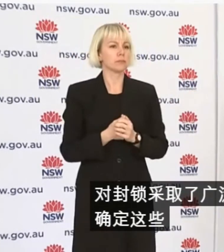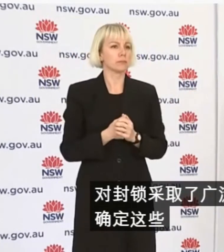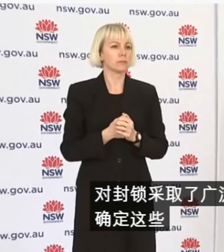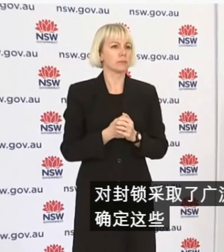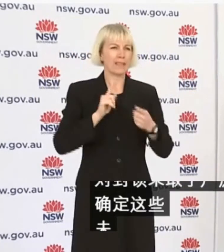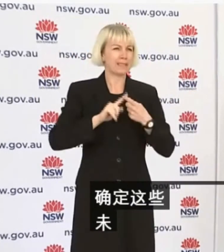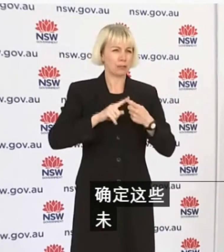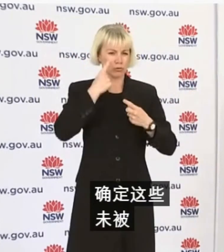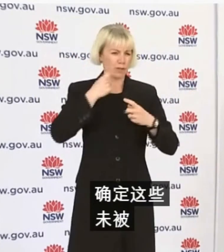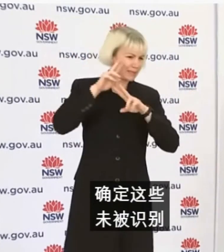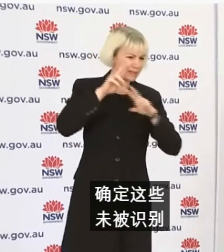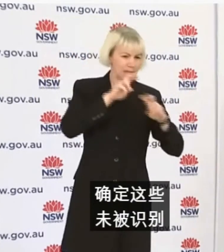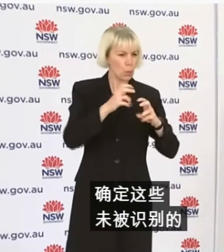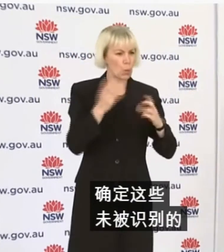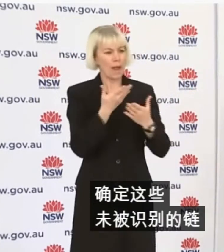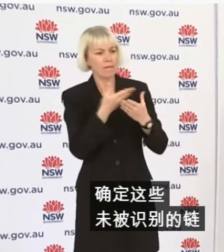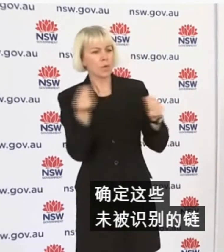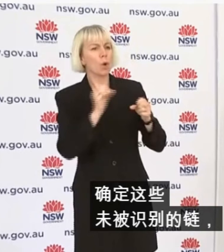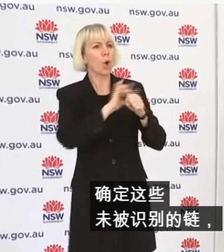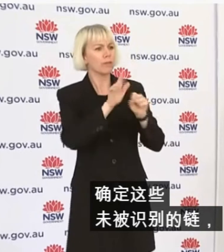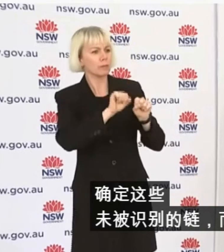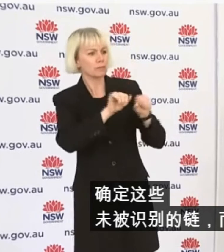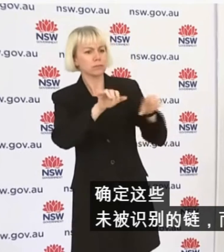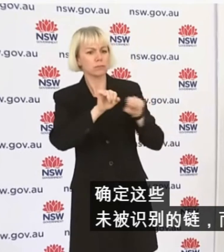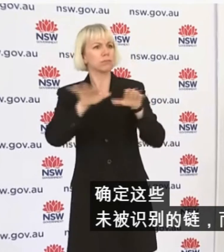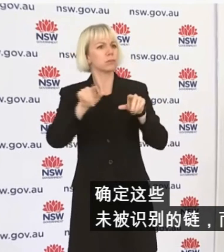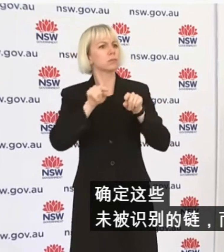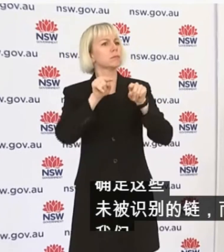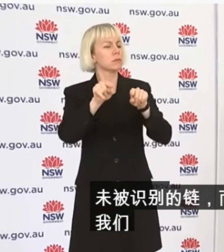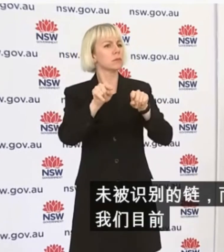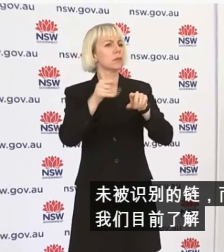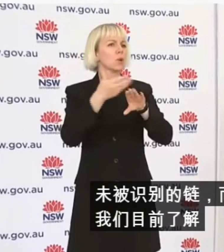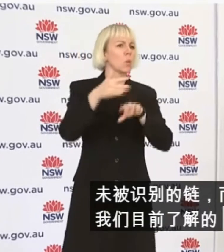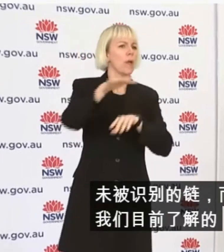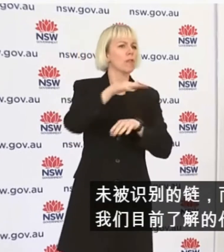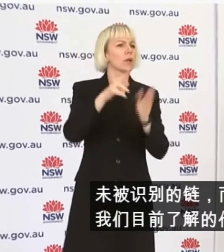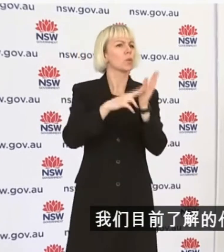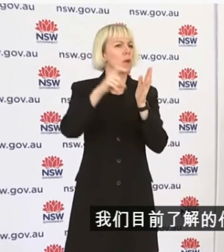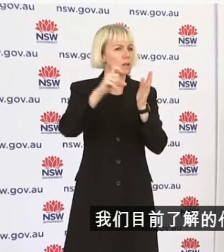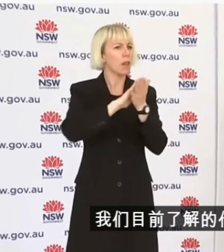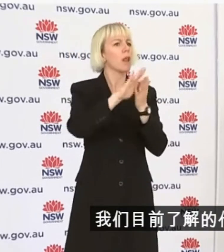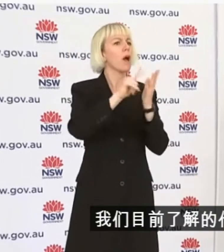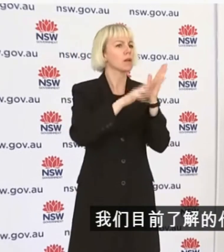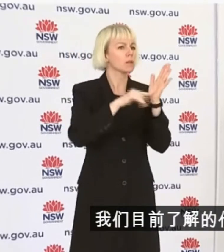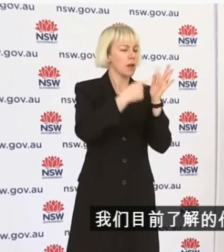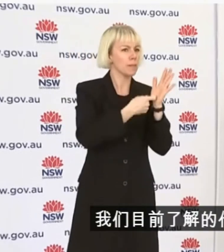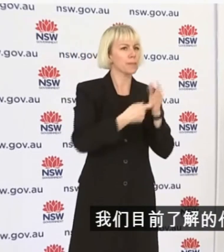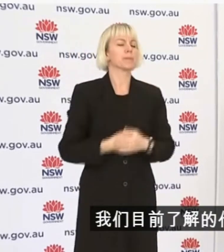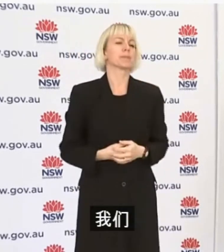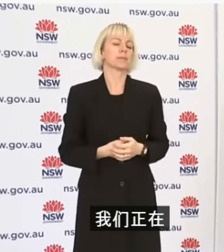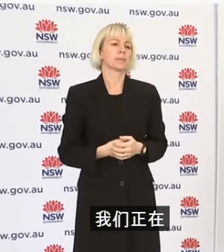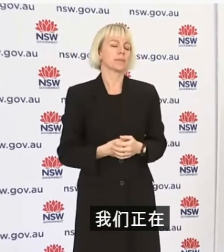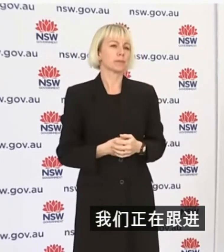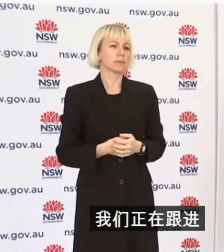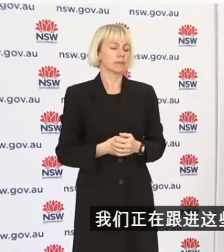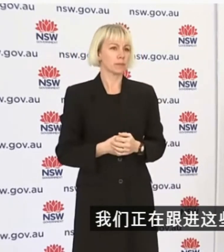these unrecognised chains. Now, whilst the transmission we know about at the moment,